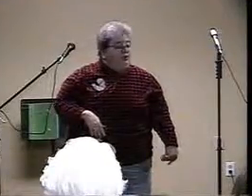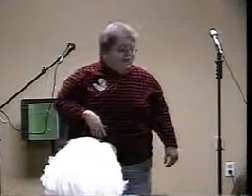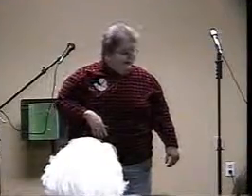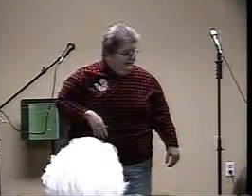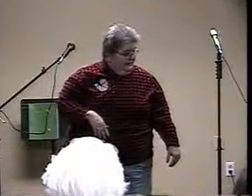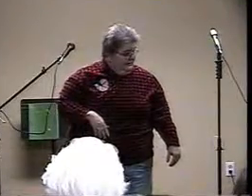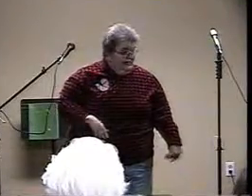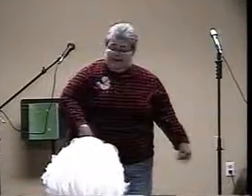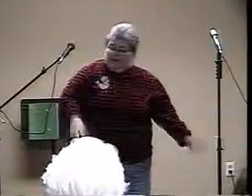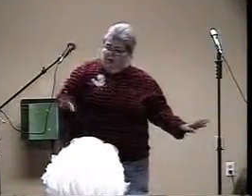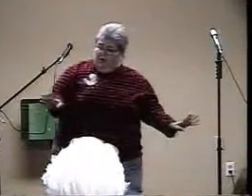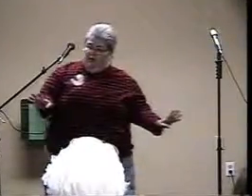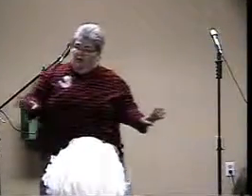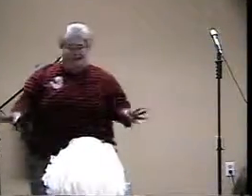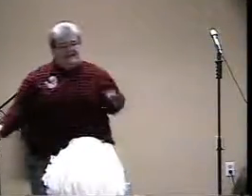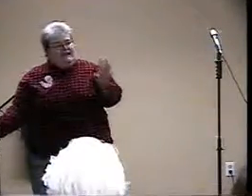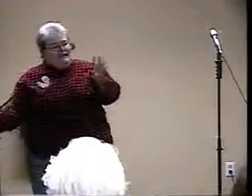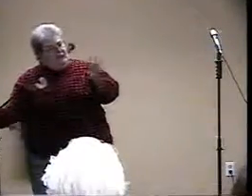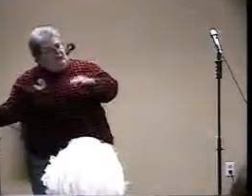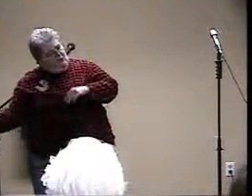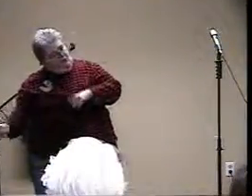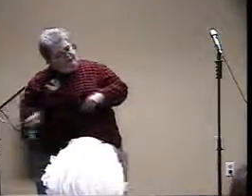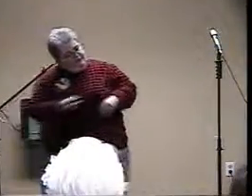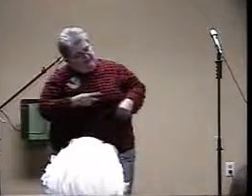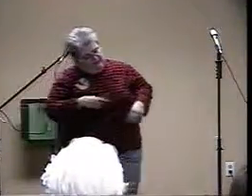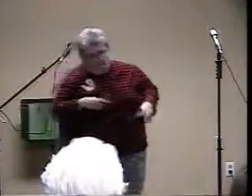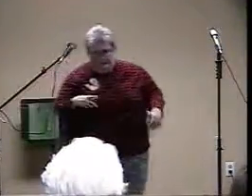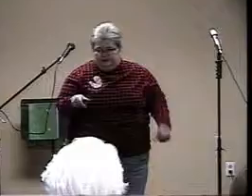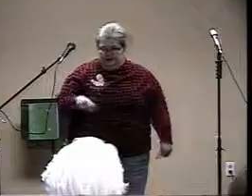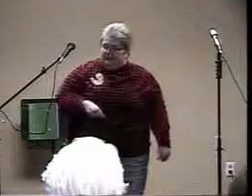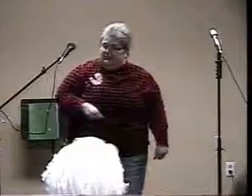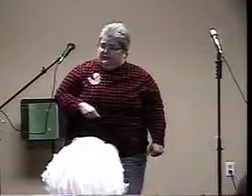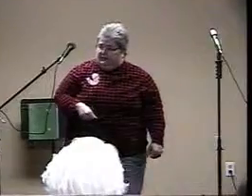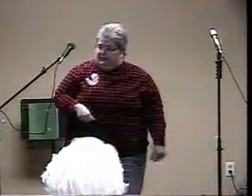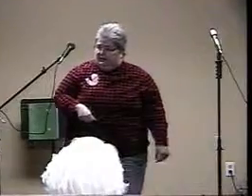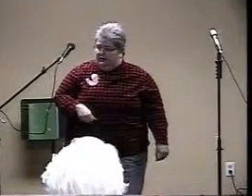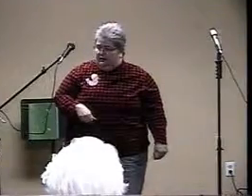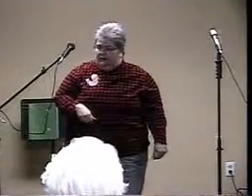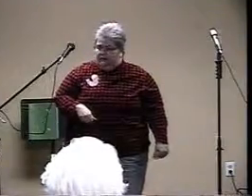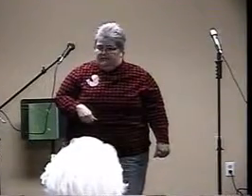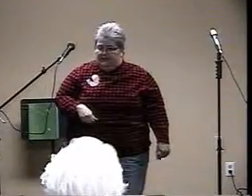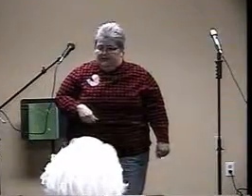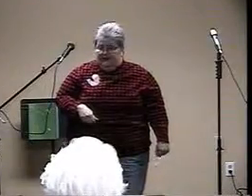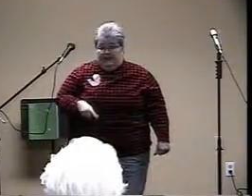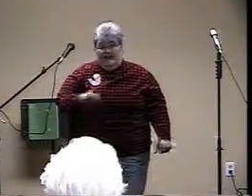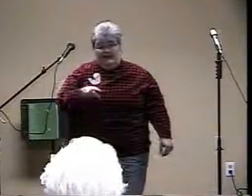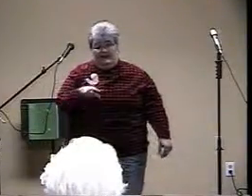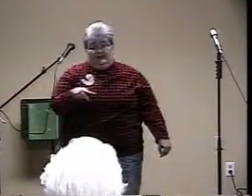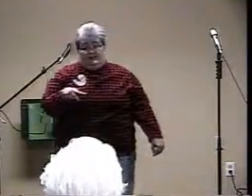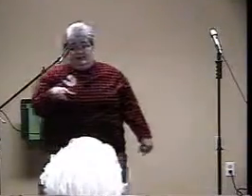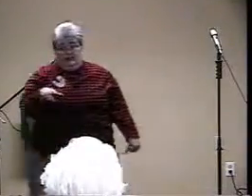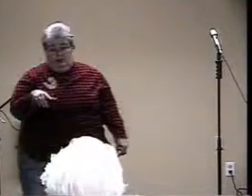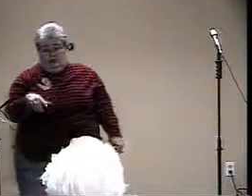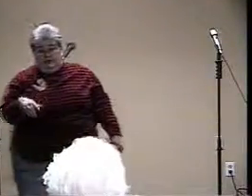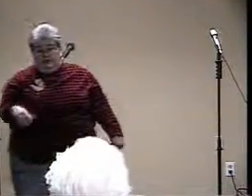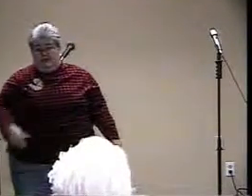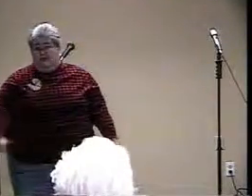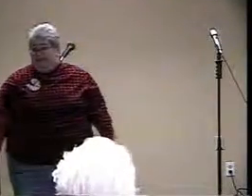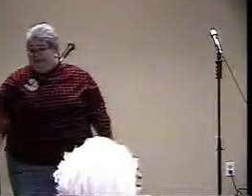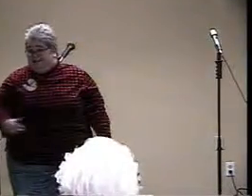Boy. Now, Po' Boy, he rode up and down those tracks on that train. And one day the bulls, they came along, they